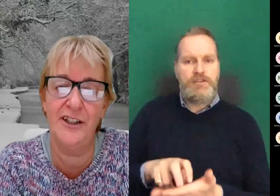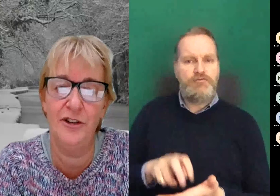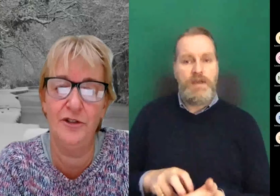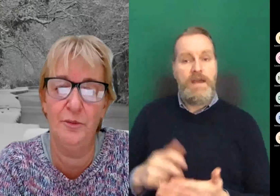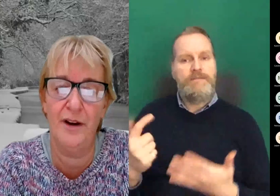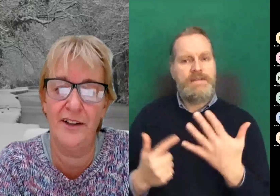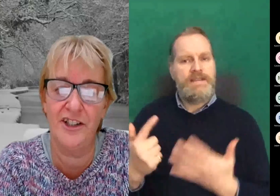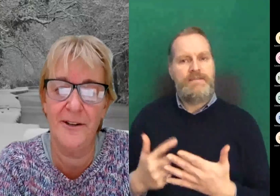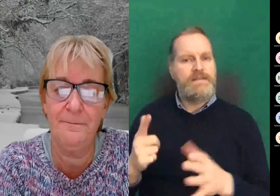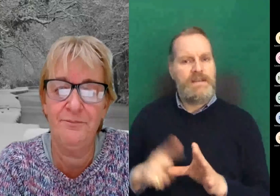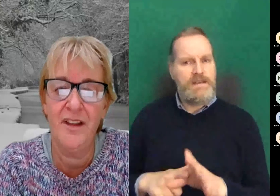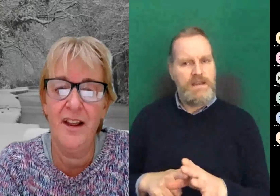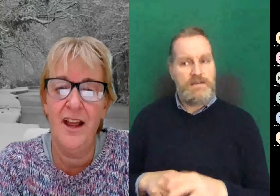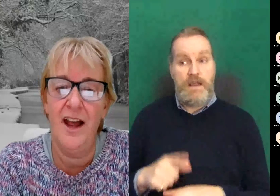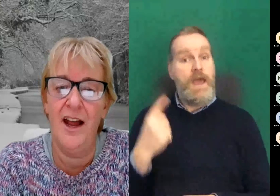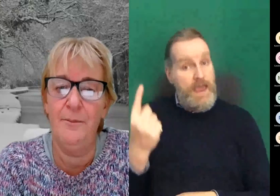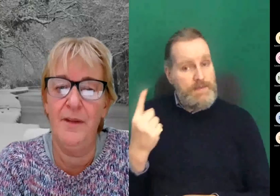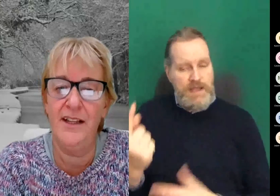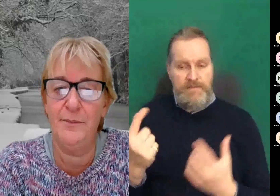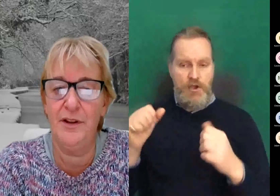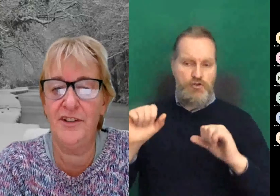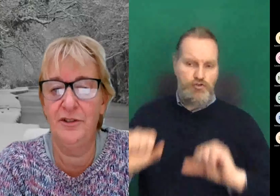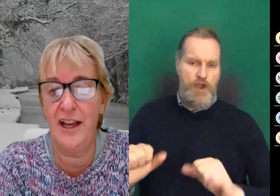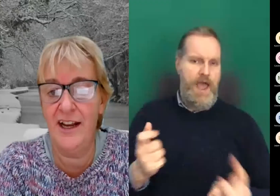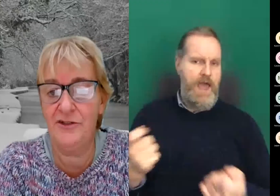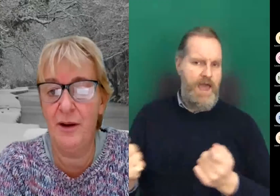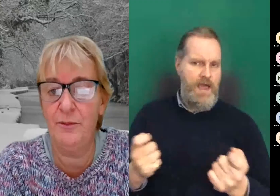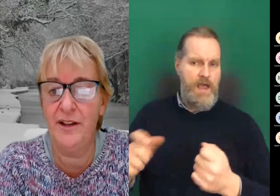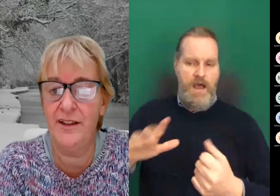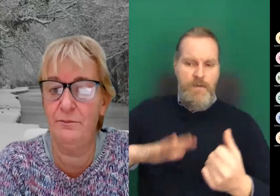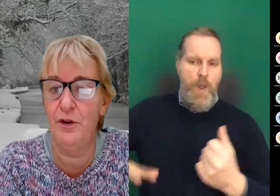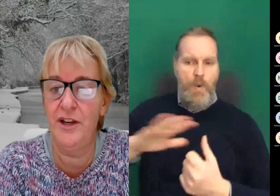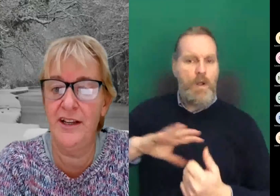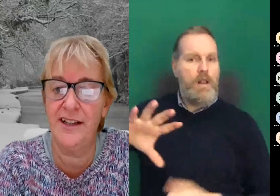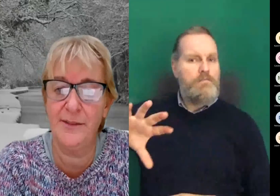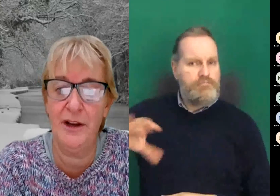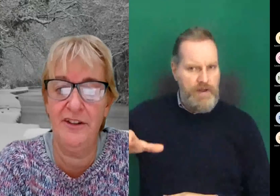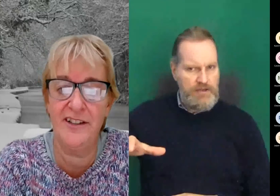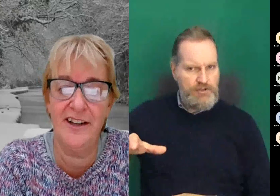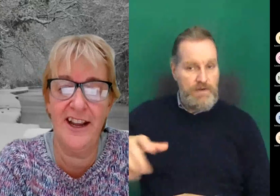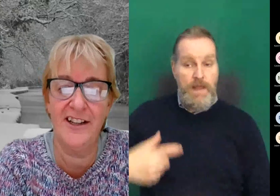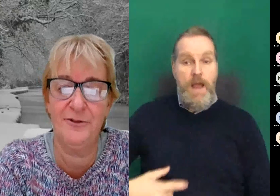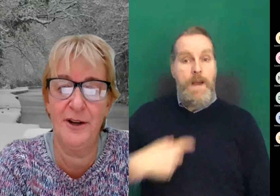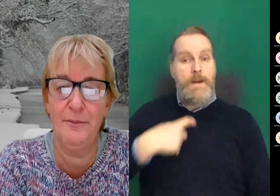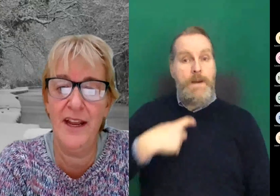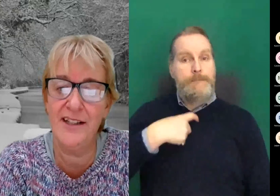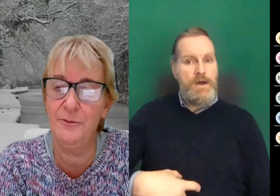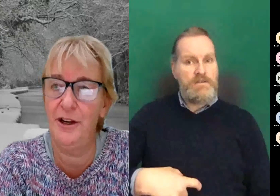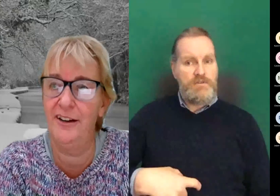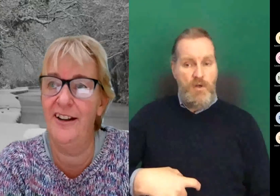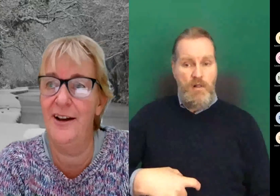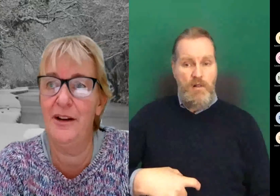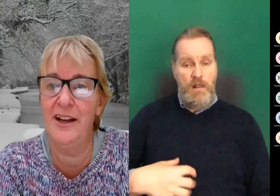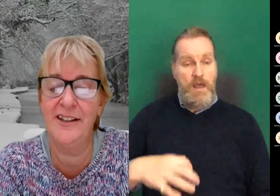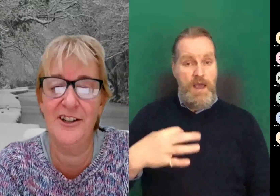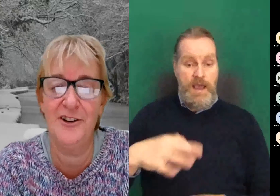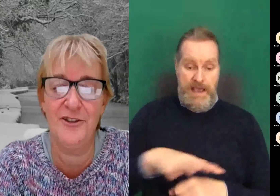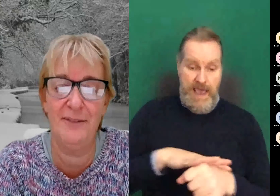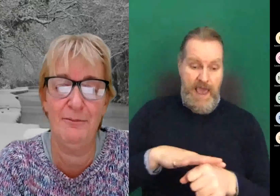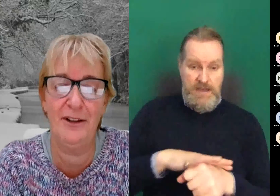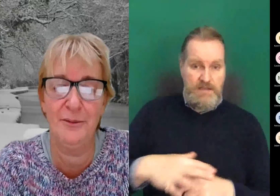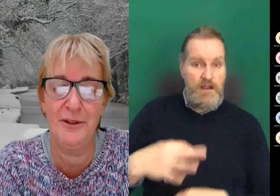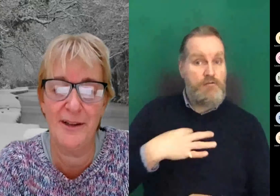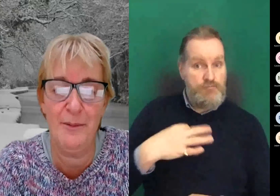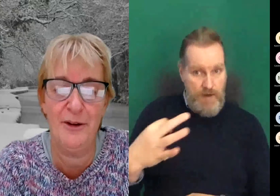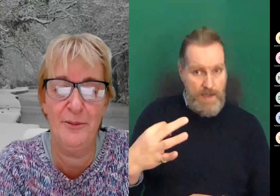chair of his local branch. He's a personal case rep with more years experience than he cares to admit. Well, I'm glad to